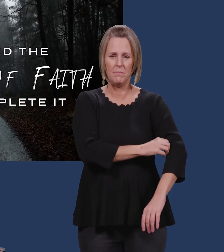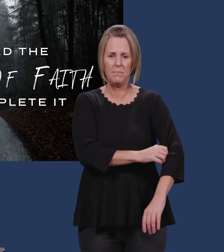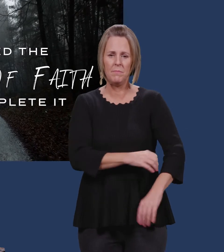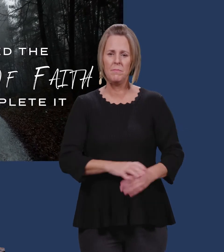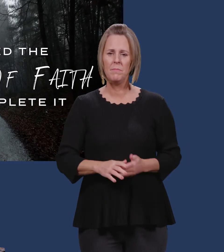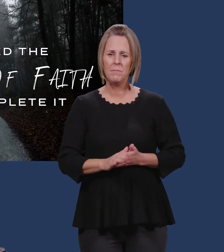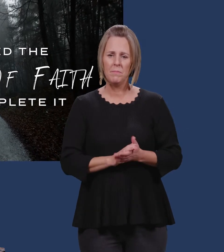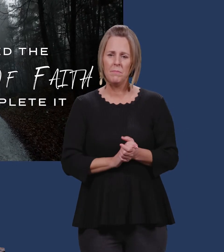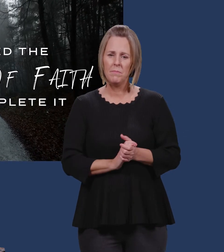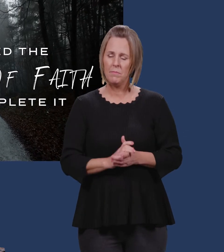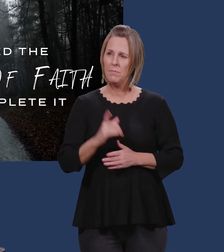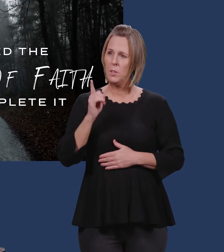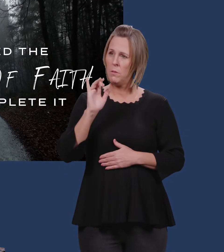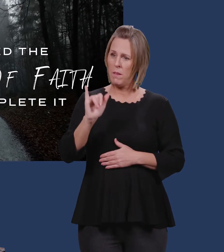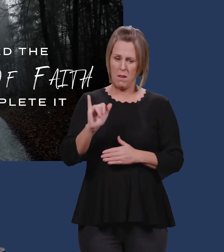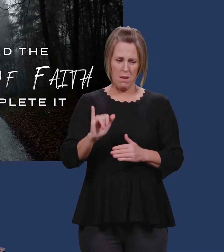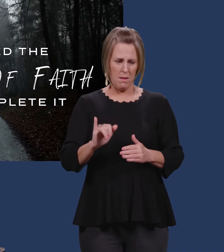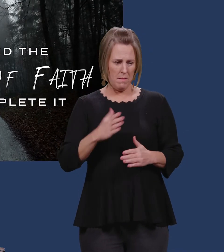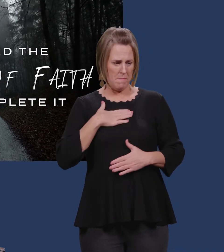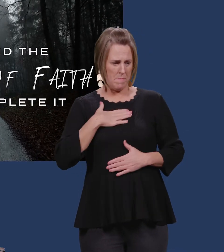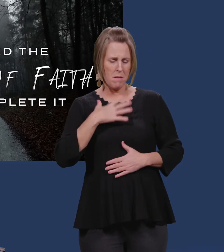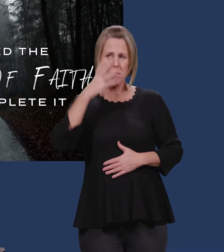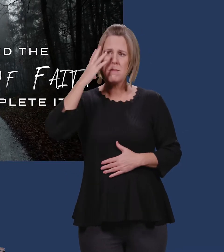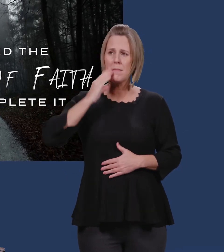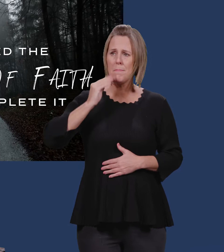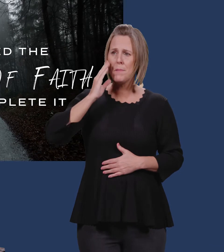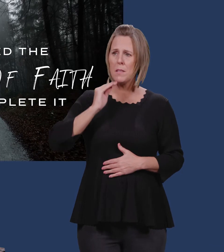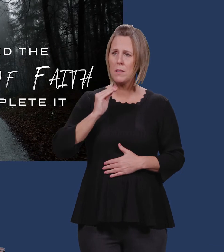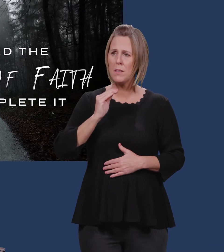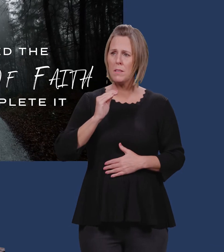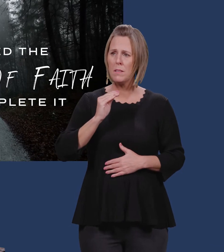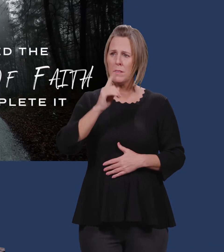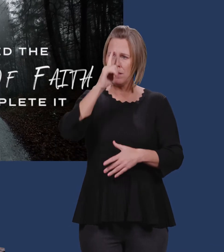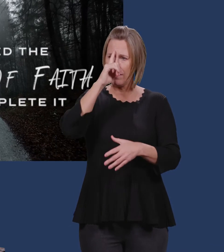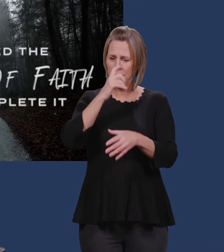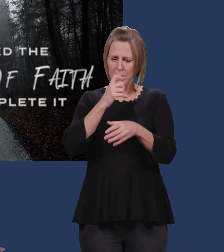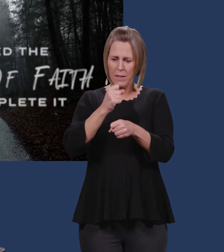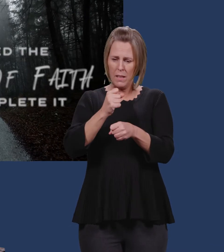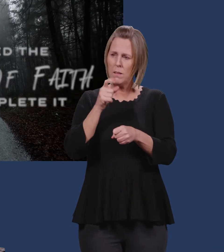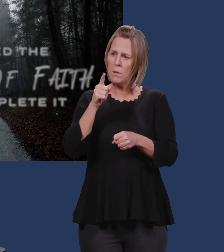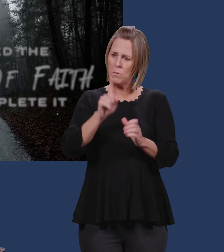you started the journey of faith and you complete it.